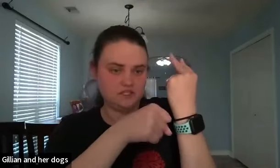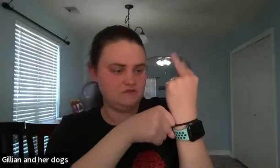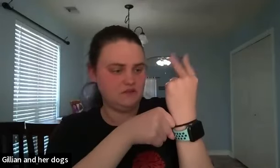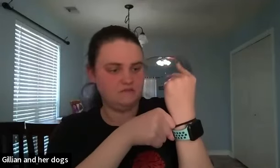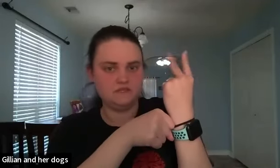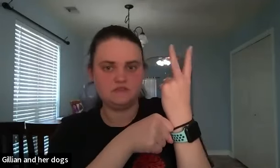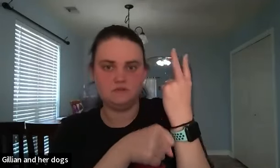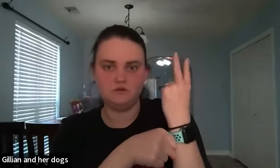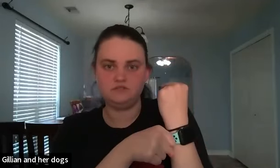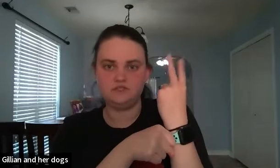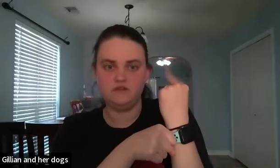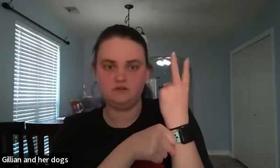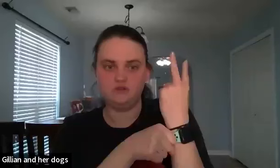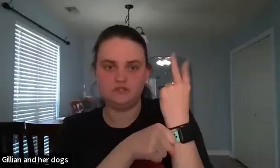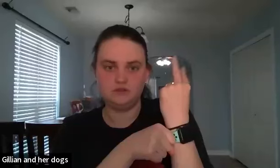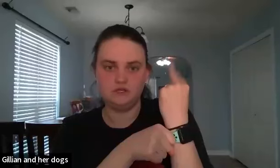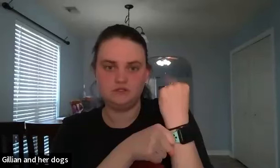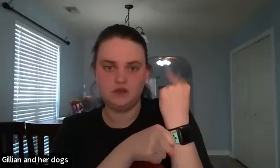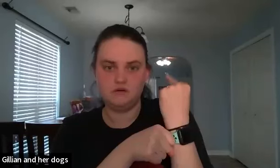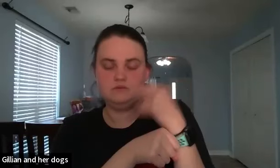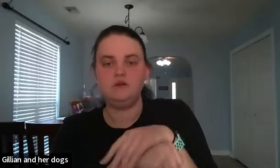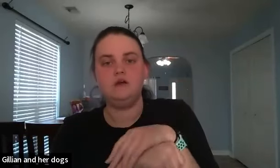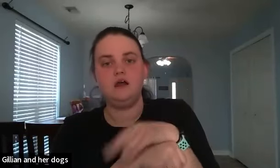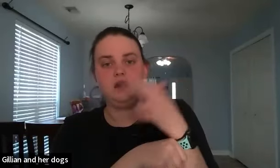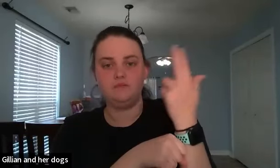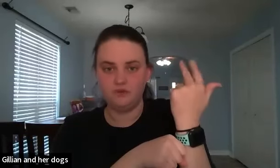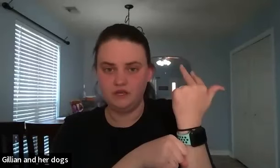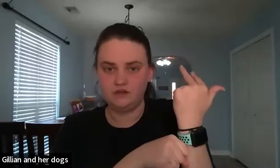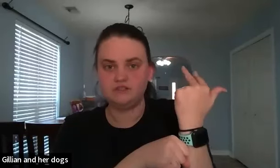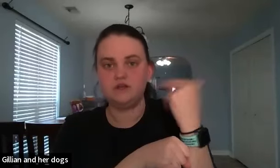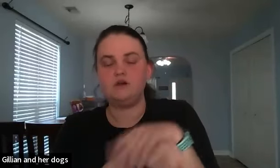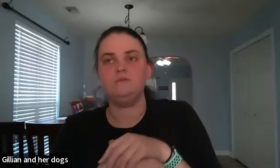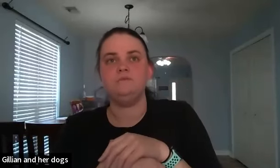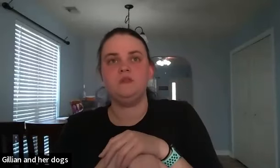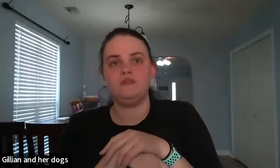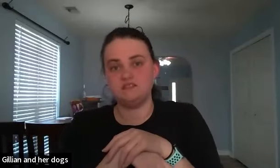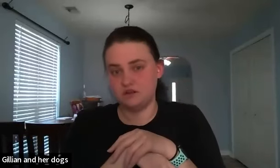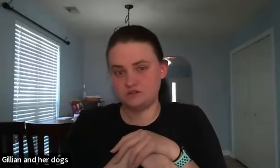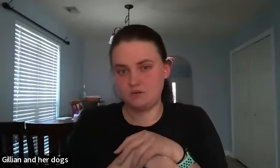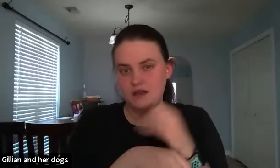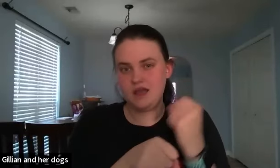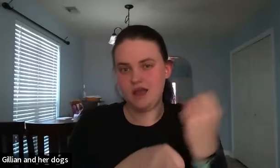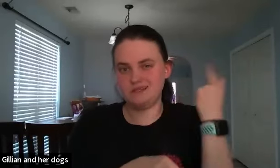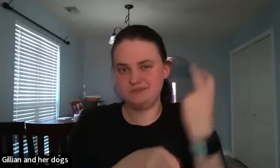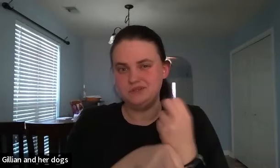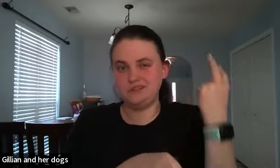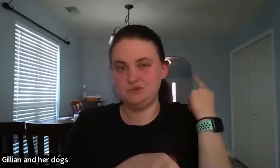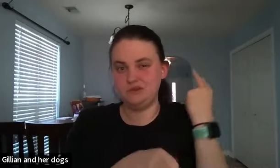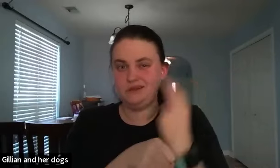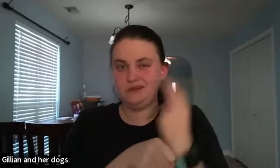they just kind of like the fist at the motion and they'll do like 2 years ago, 3 years ago. That's also a way. I typically do more like